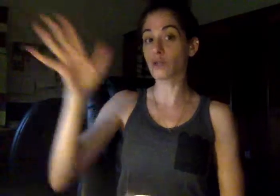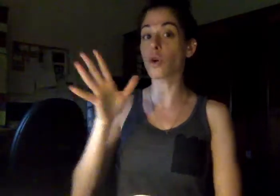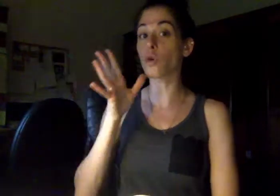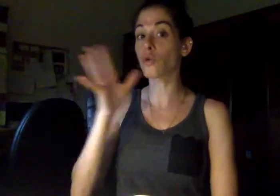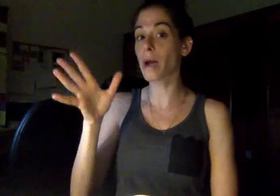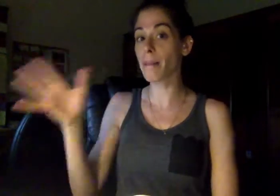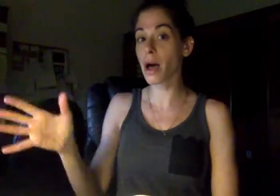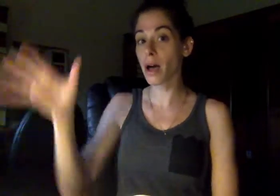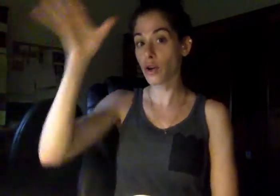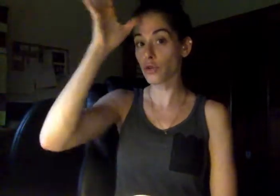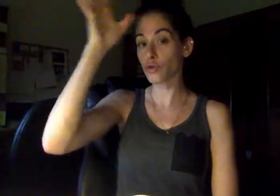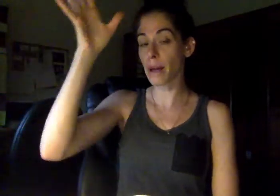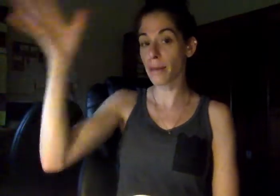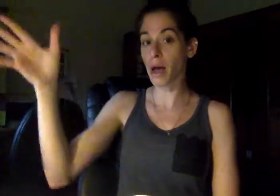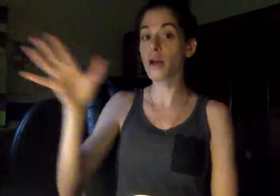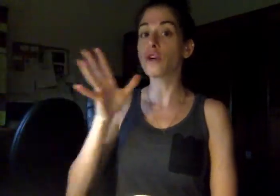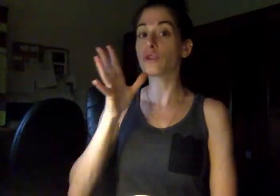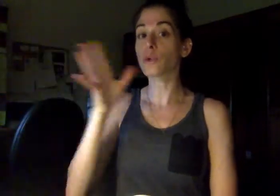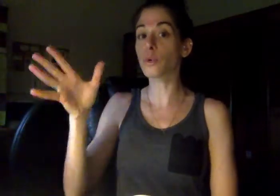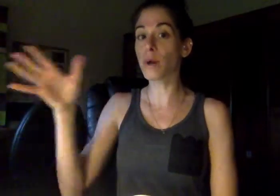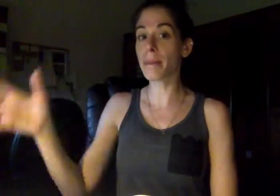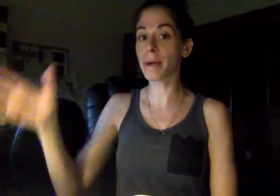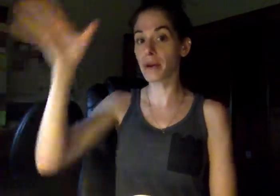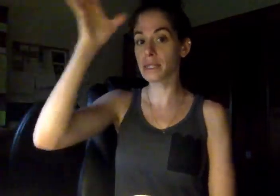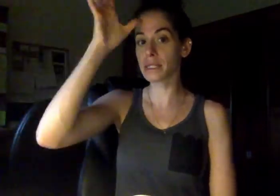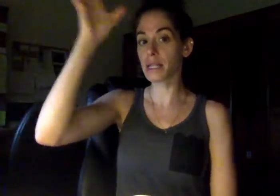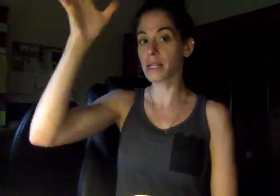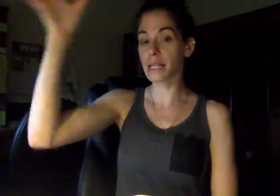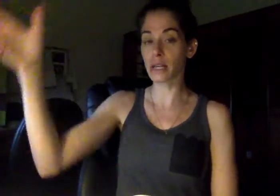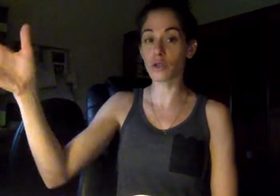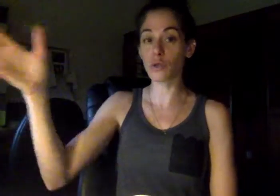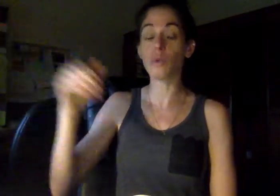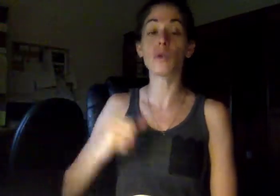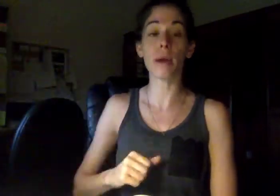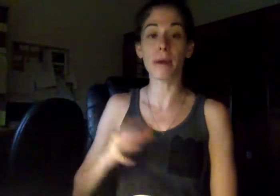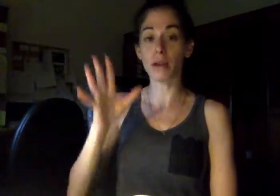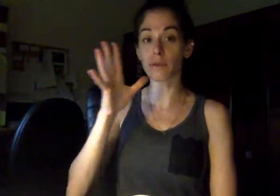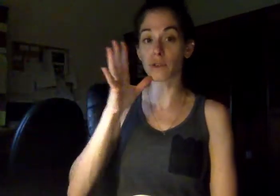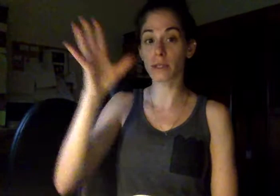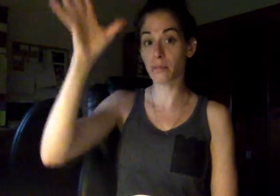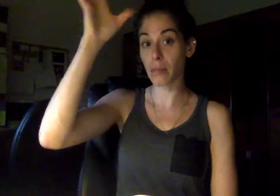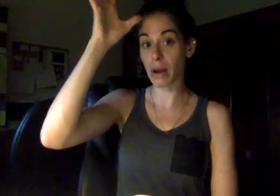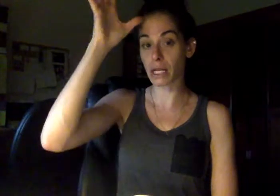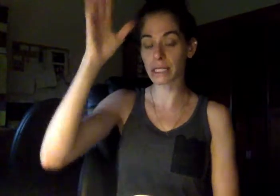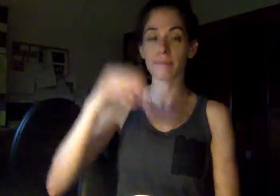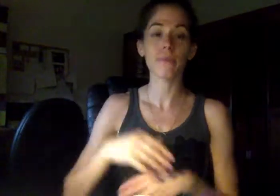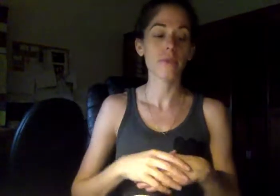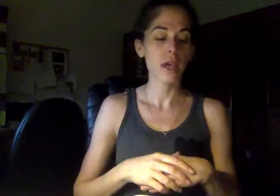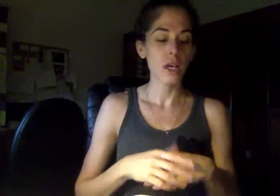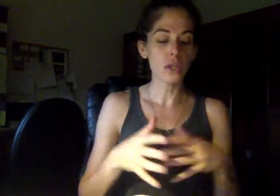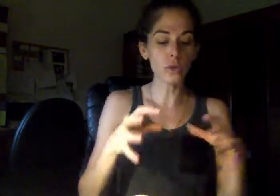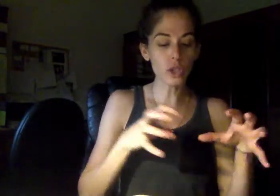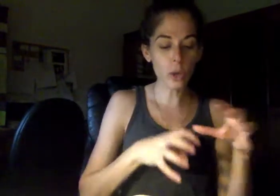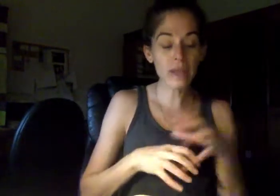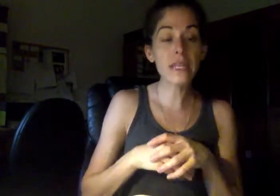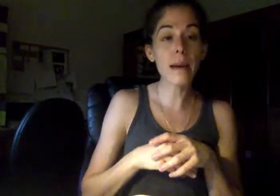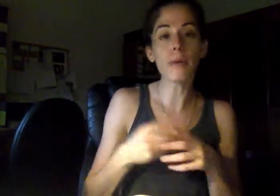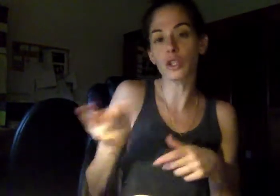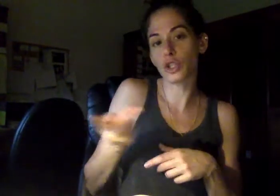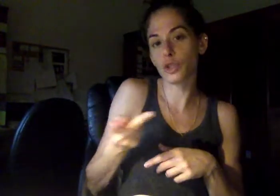So grandma, grandpa. So grandparents, that's how you do grandparents versus parents. So you're showing the numbers, the 2 of